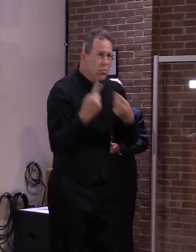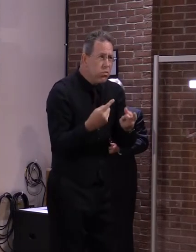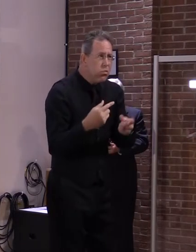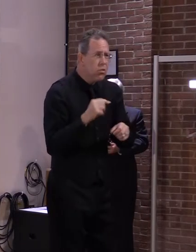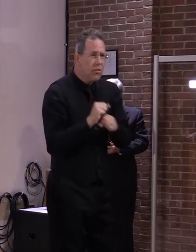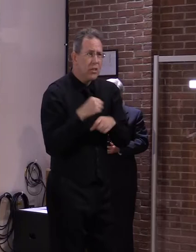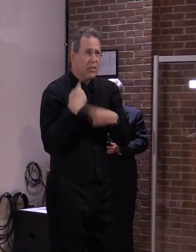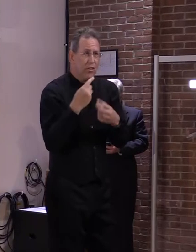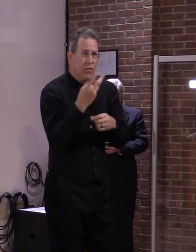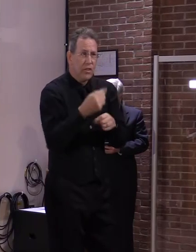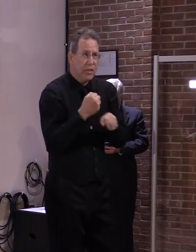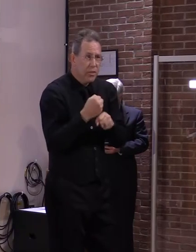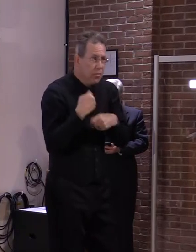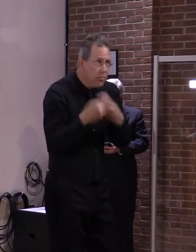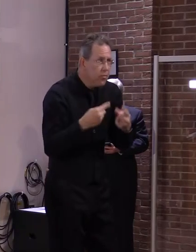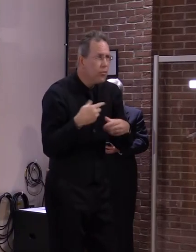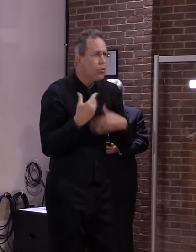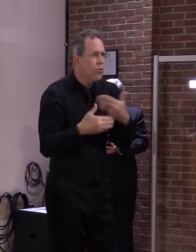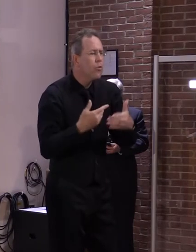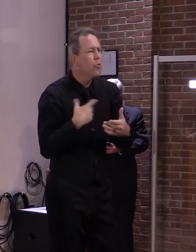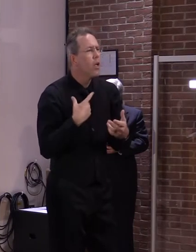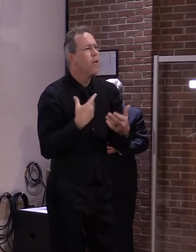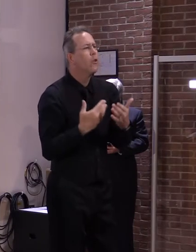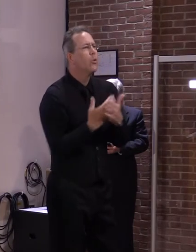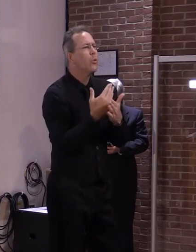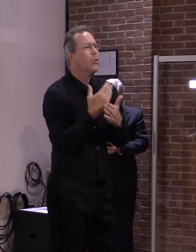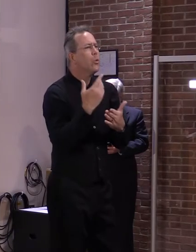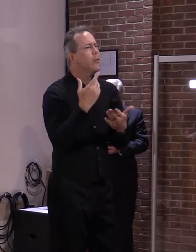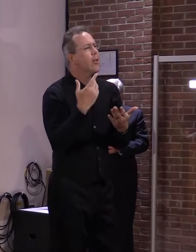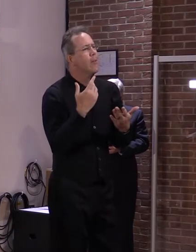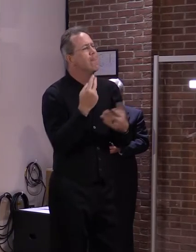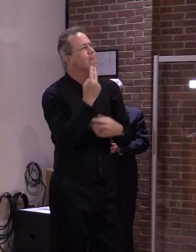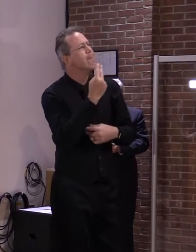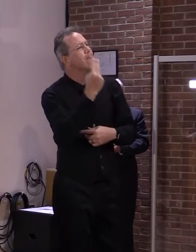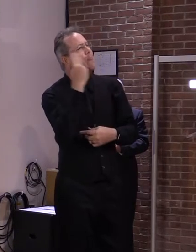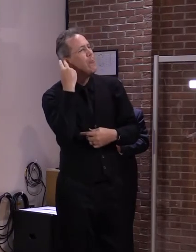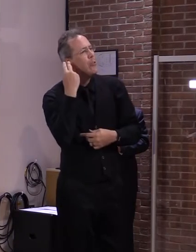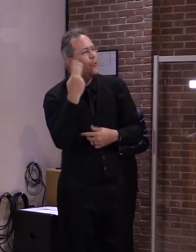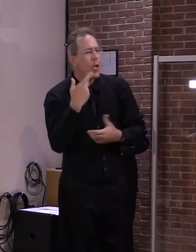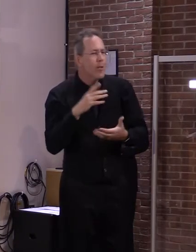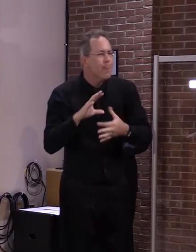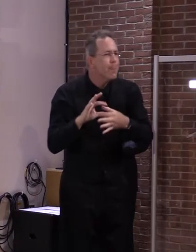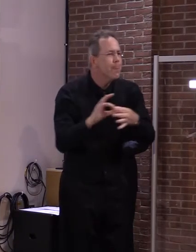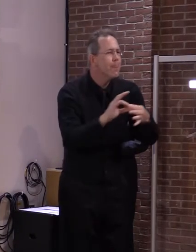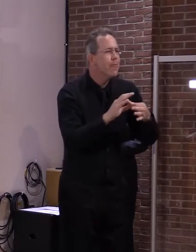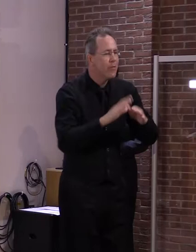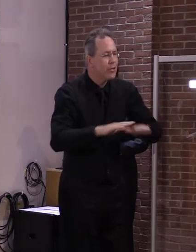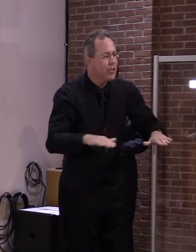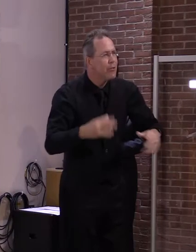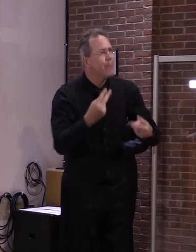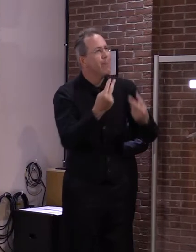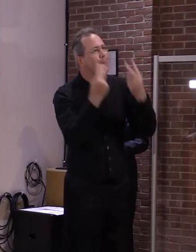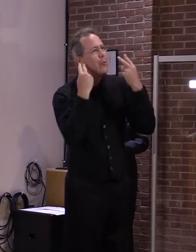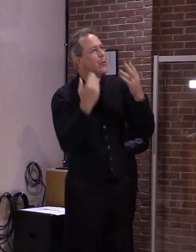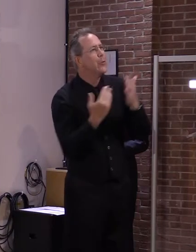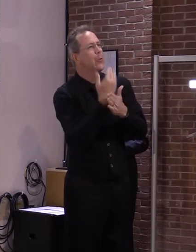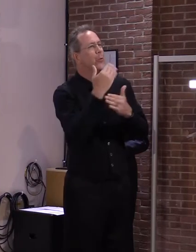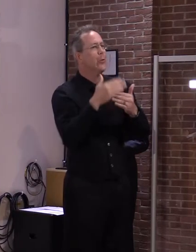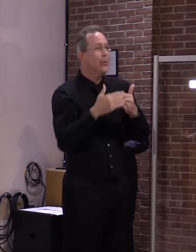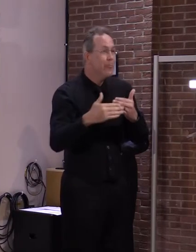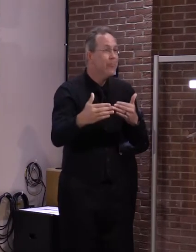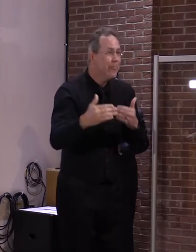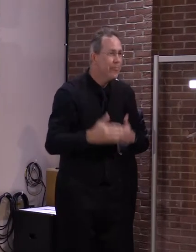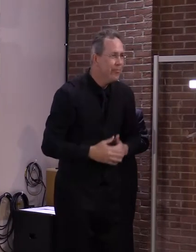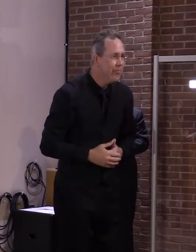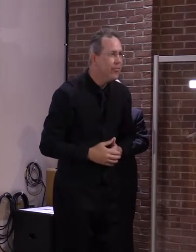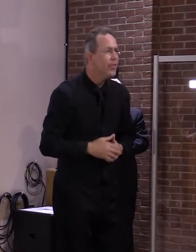youth have new memories, skills, relationships, and experiences coming out of the summer, but our partnerships and collaboration in Vermont on behalf of our